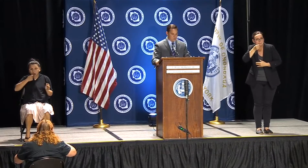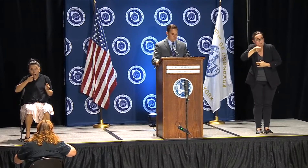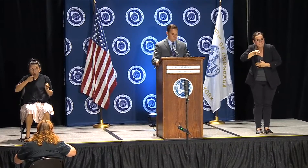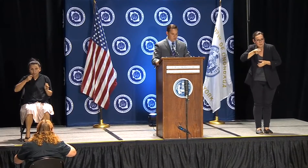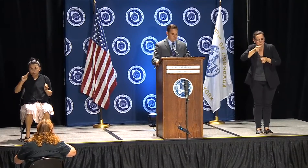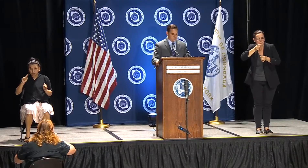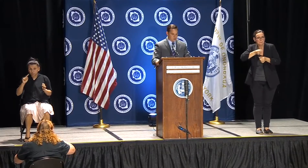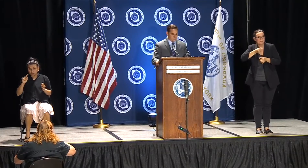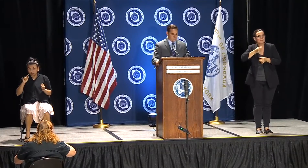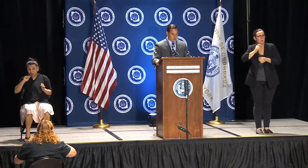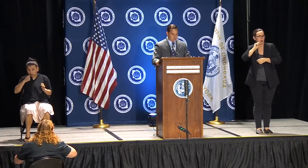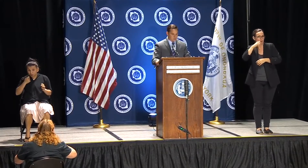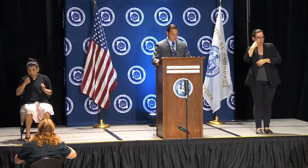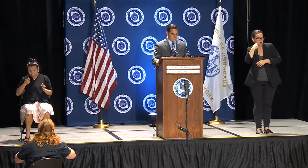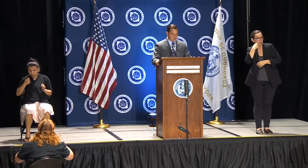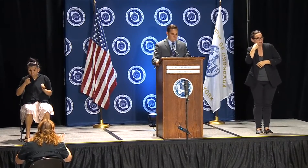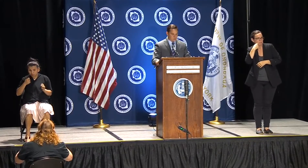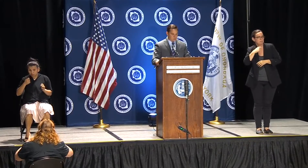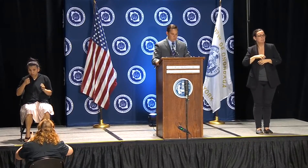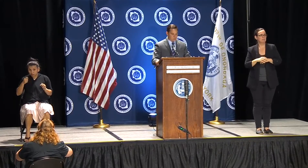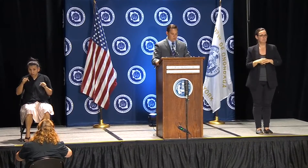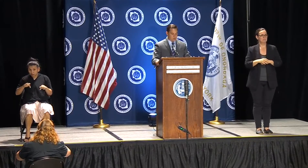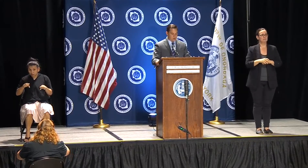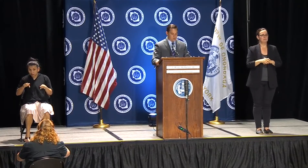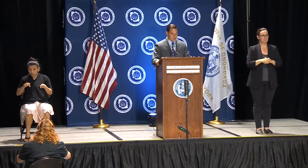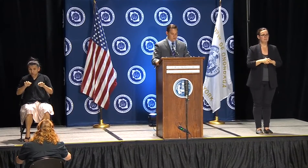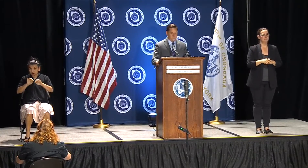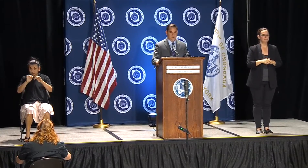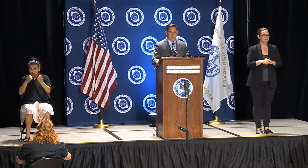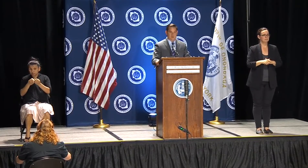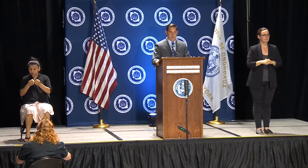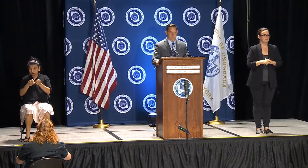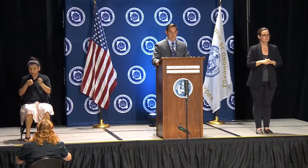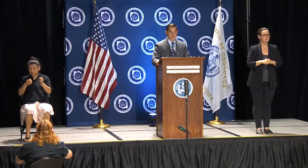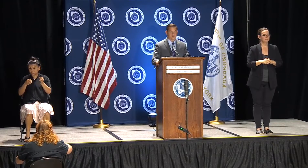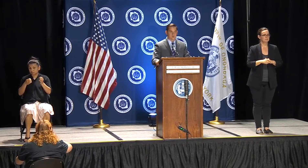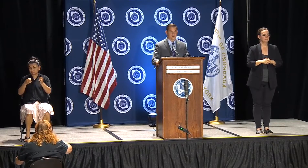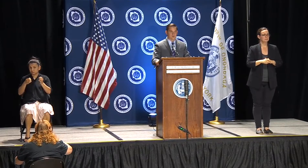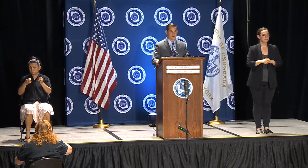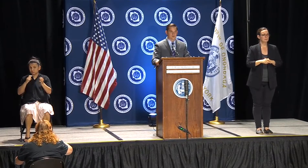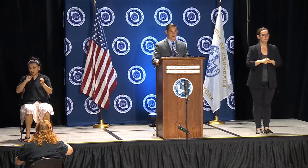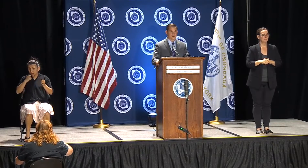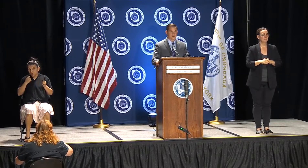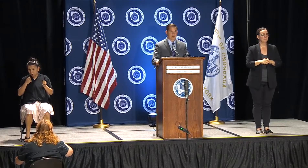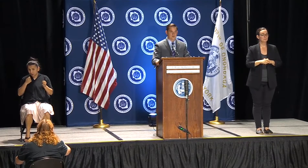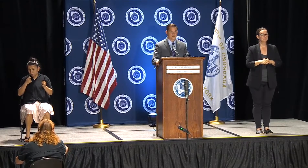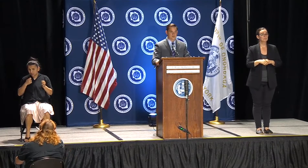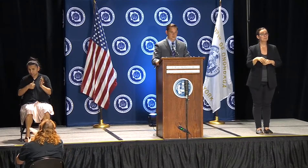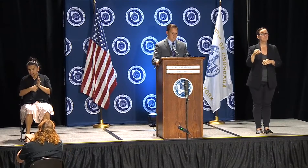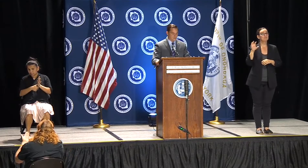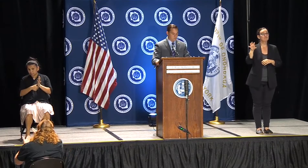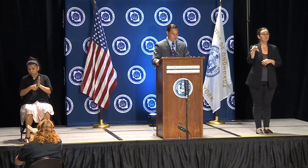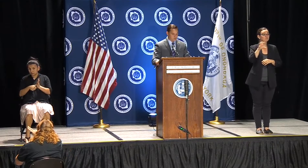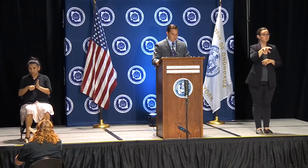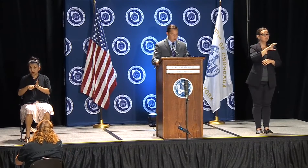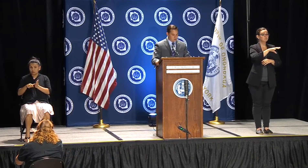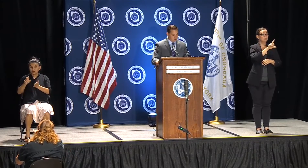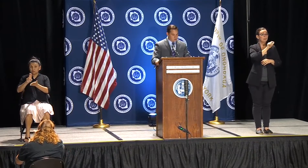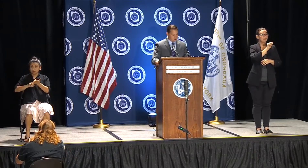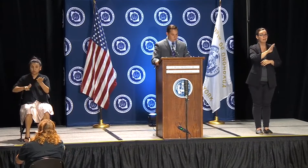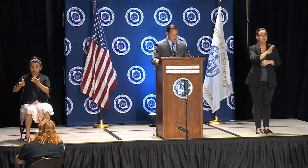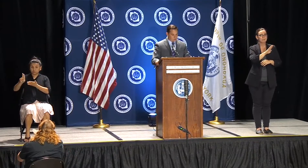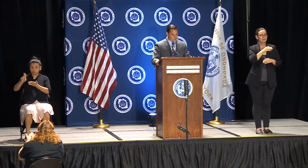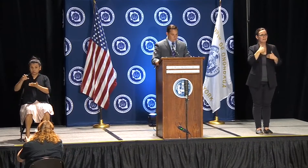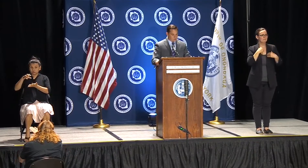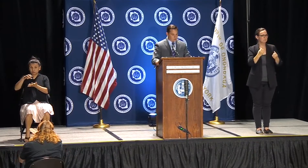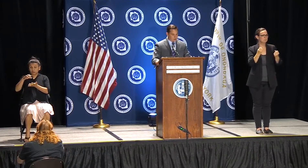the community that when they partner with us are saliva-based, and also with the universities and colleges are saliva-based.